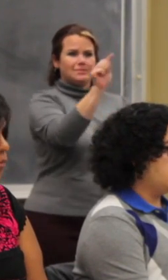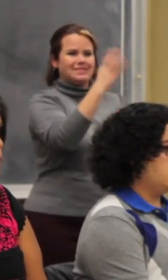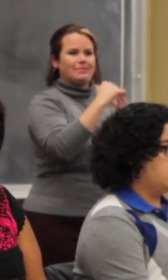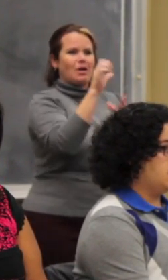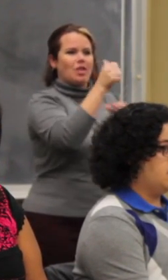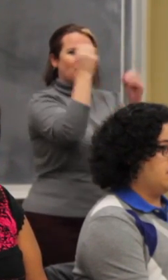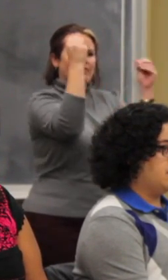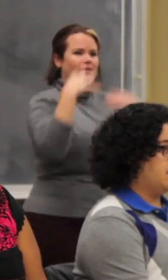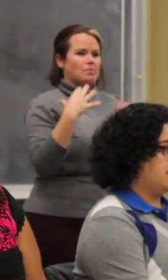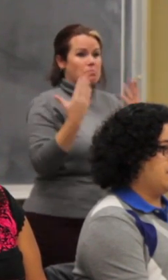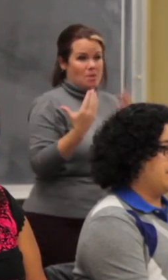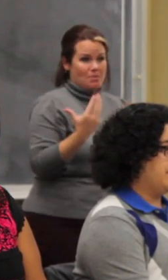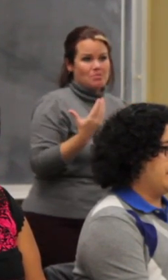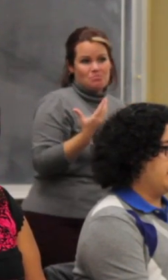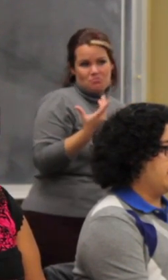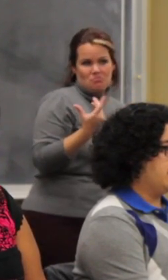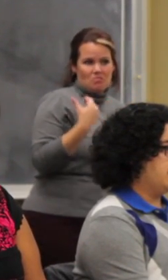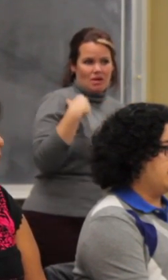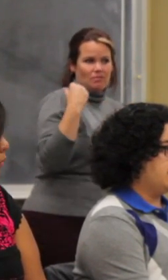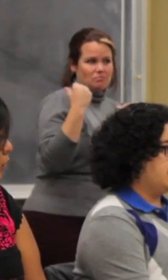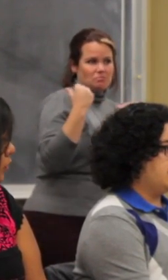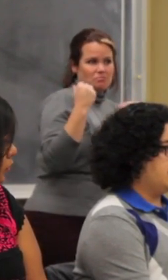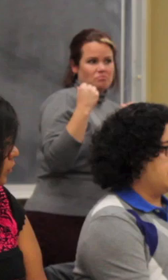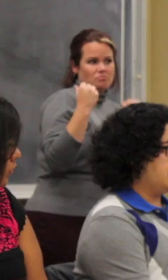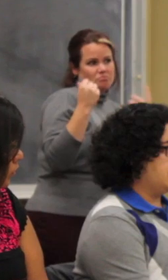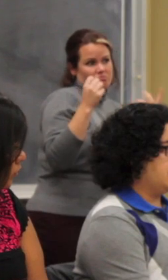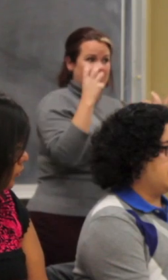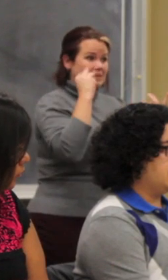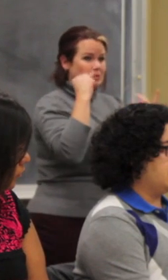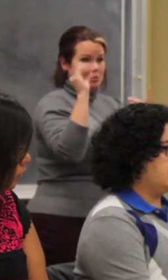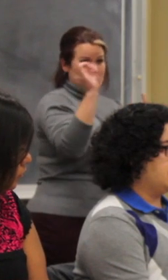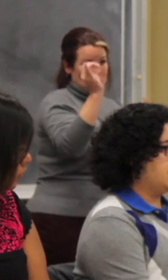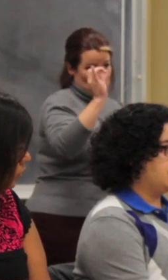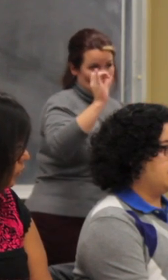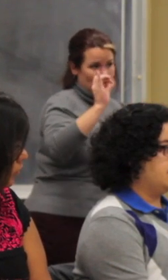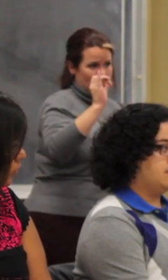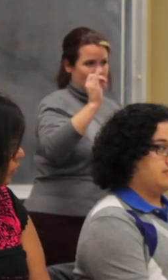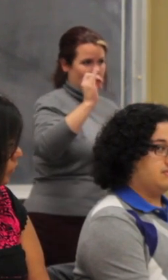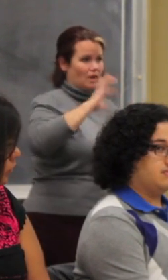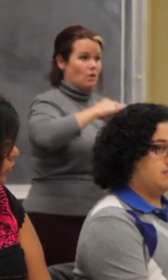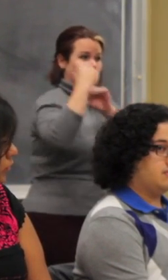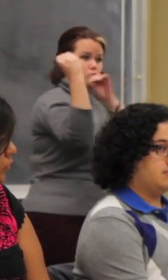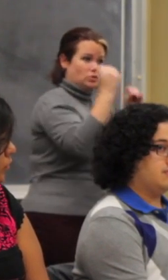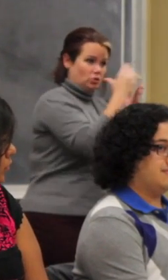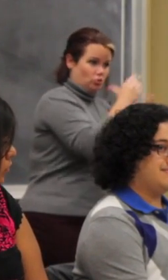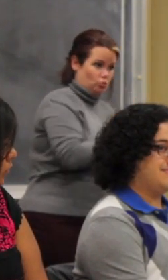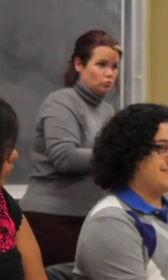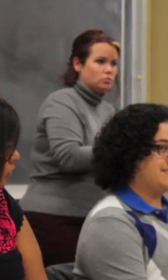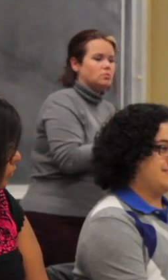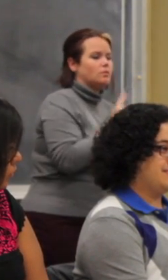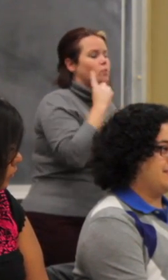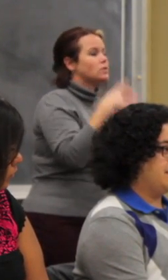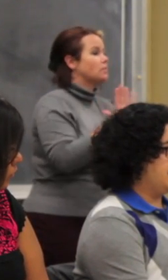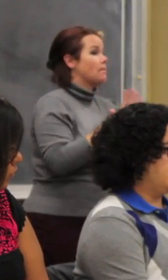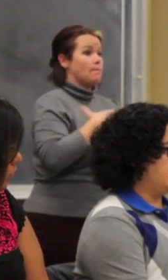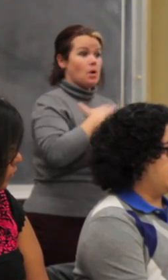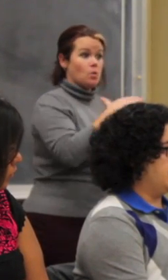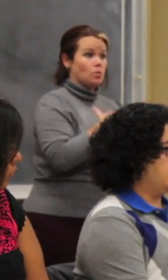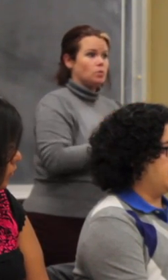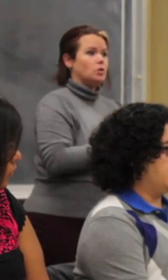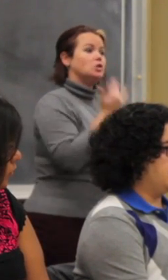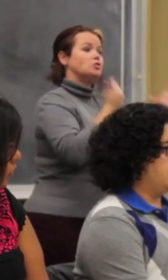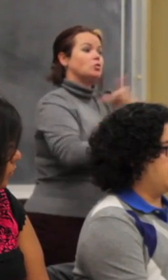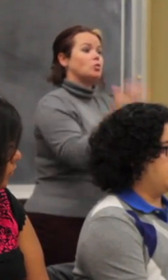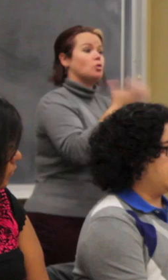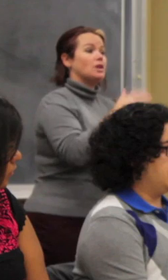faculty in cultural studies and education have a lot of experience teaching courses, like for instance the one that I've taught, Social and